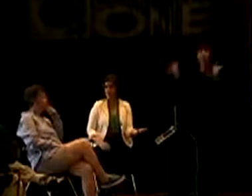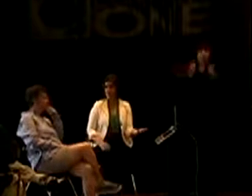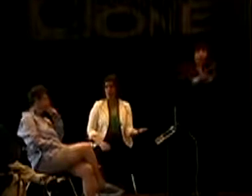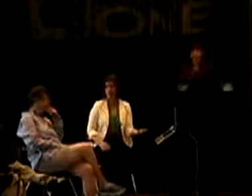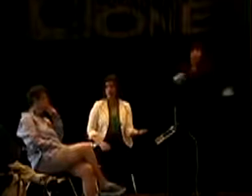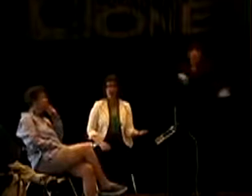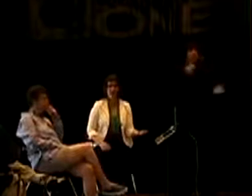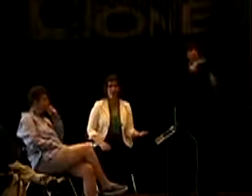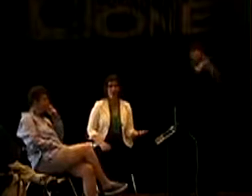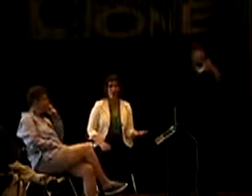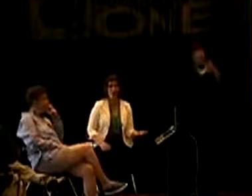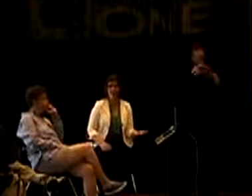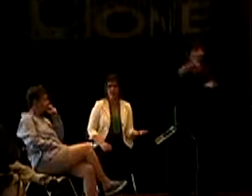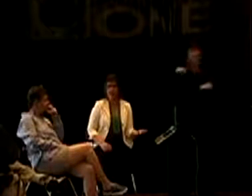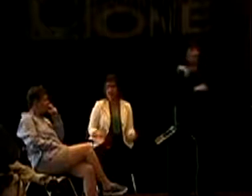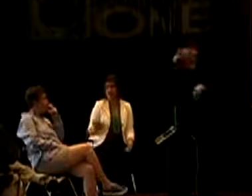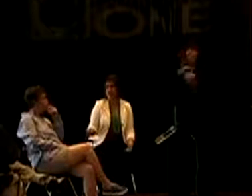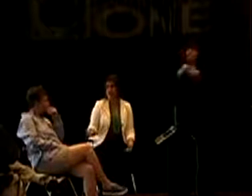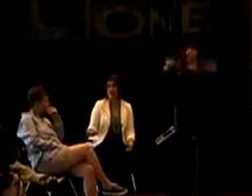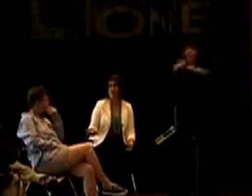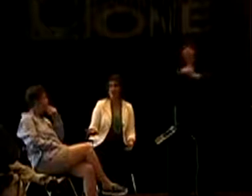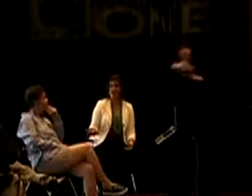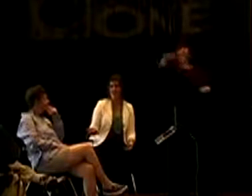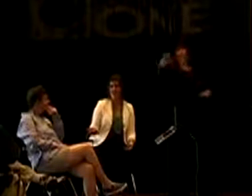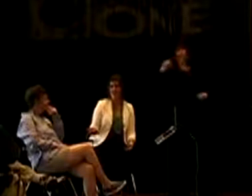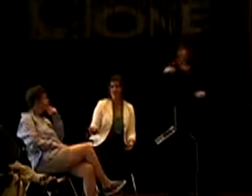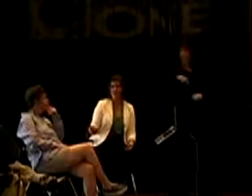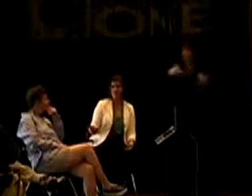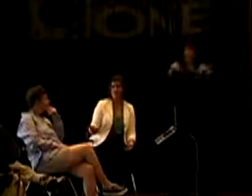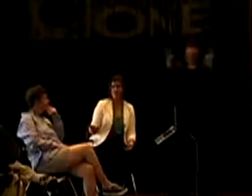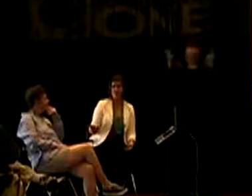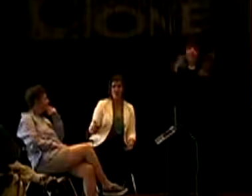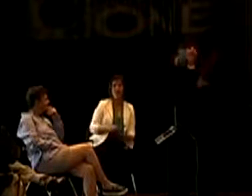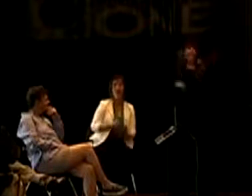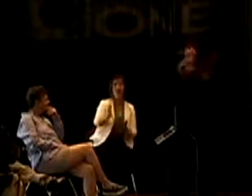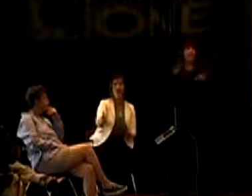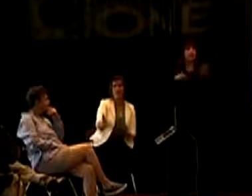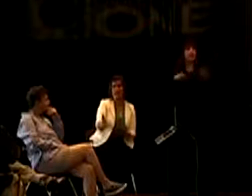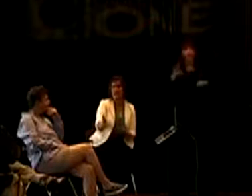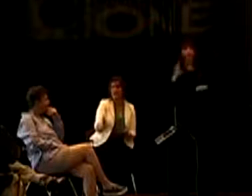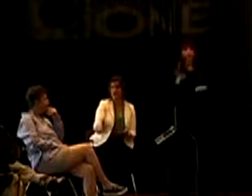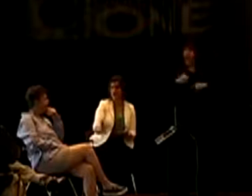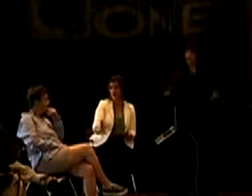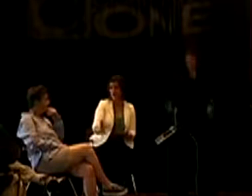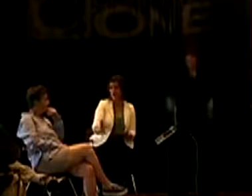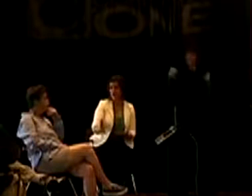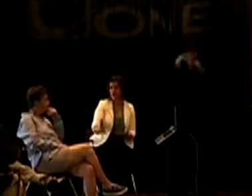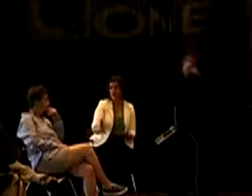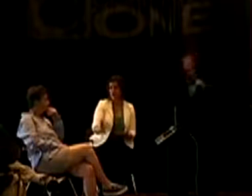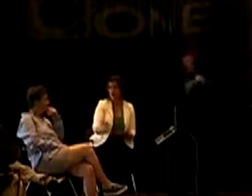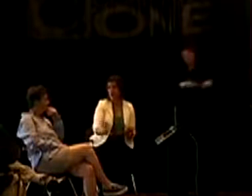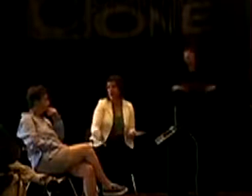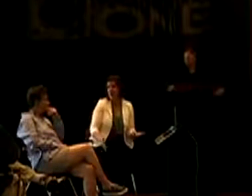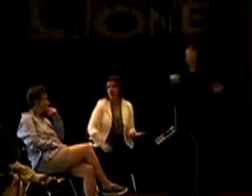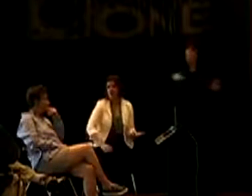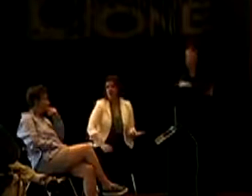if we're invested in making art, and if anybody is invested in making art, the point should be to create those paths of connection.